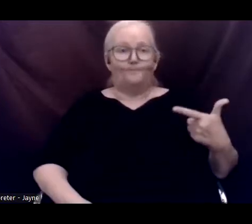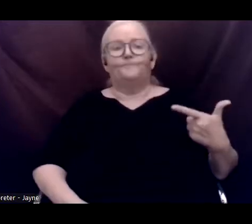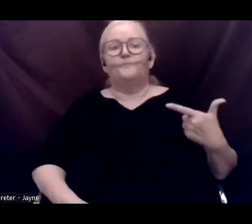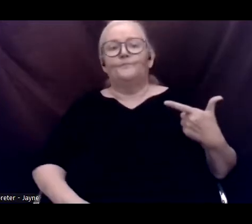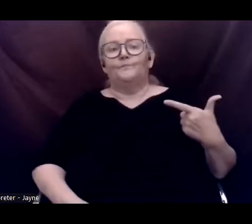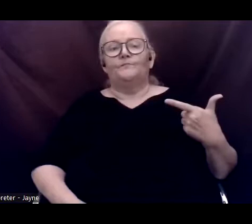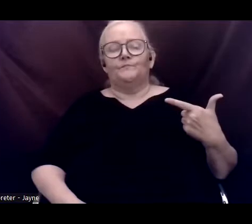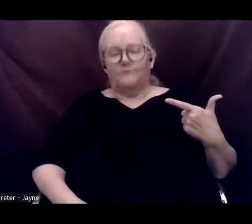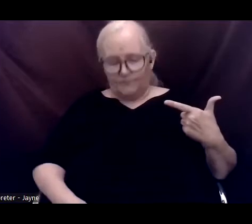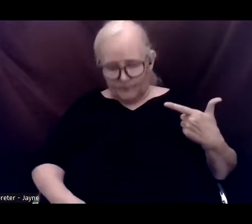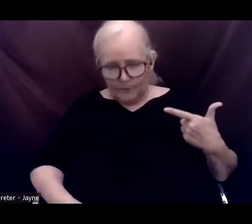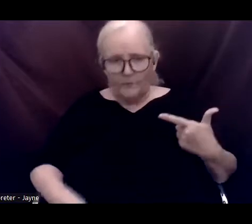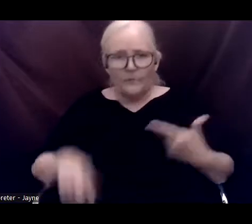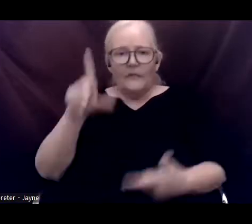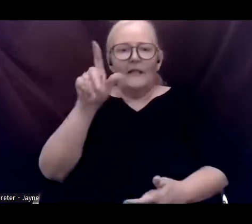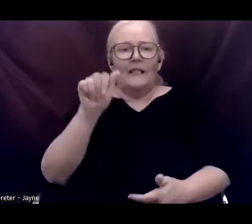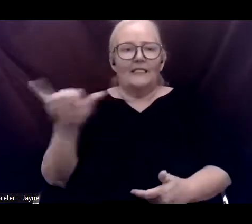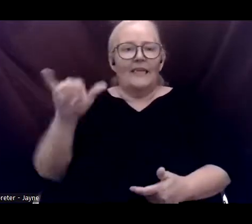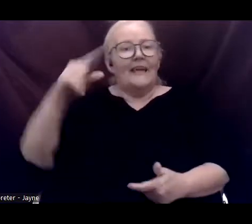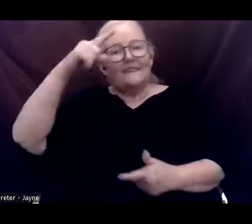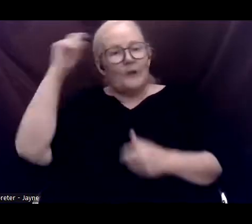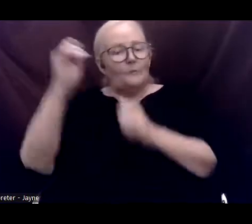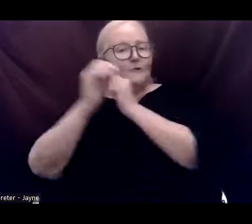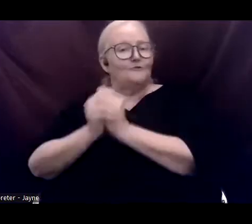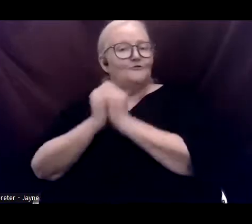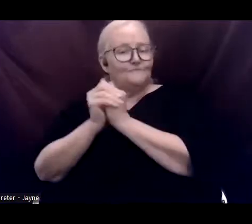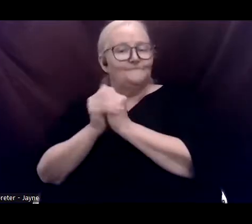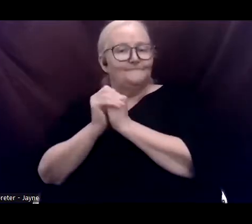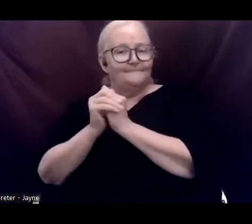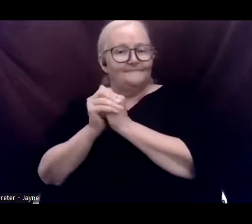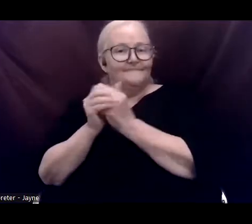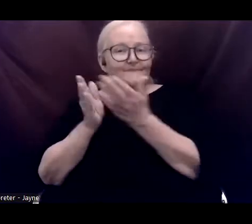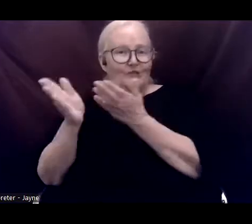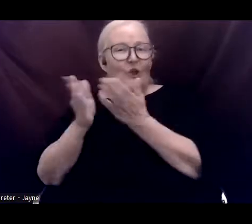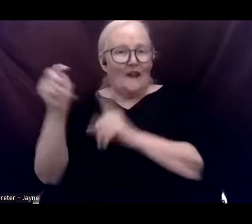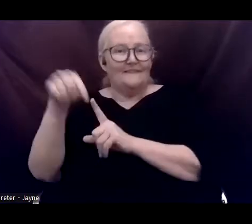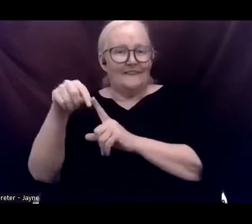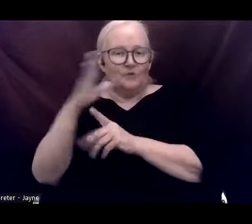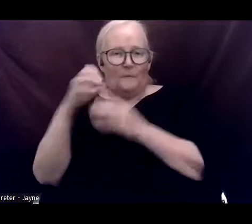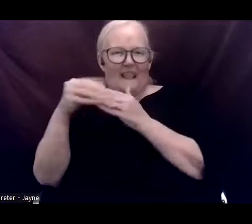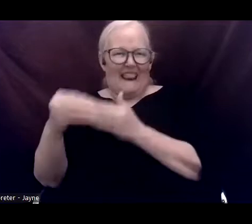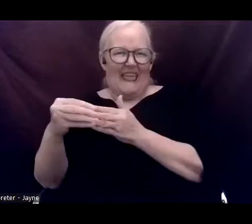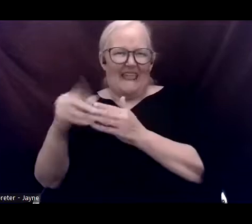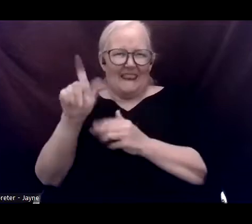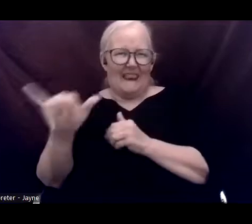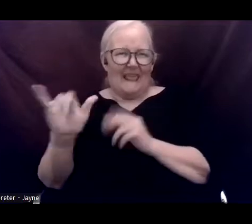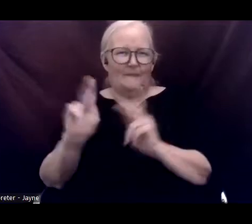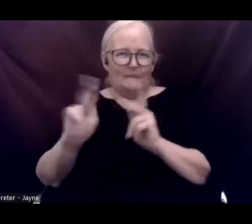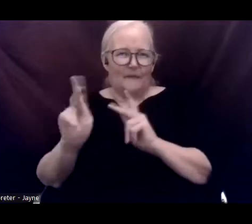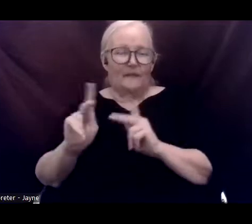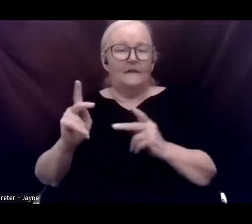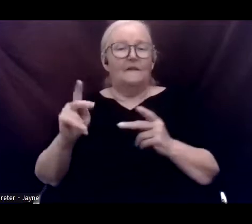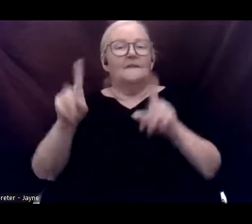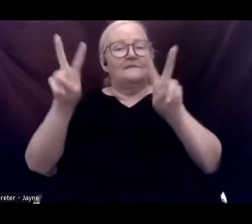an announcement about our lay-led summer worship services. This summer's theme is, quote,